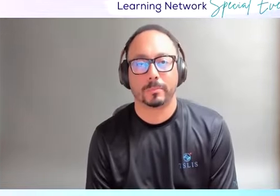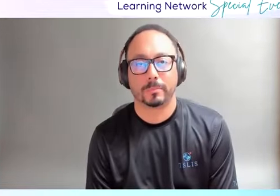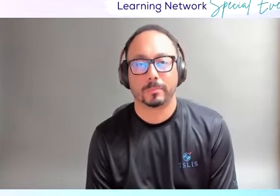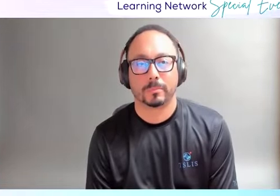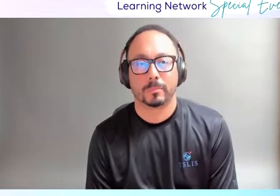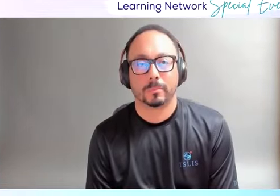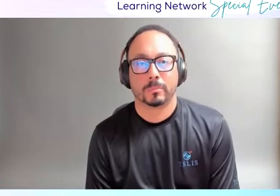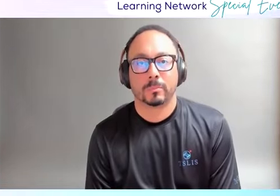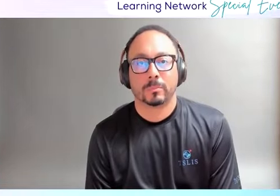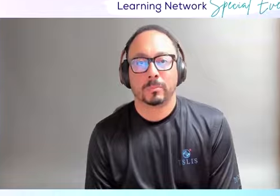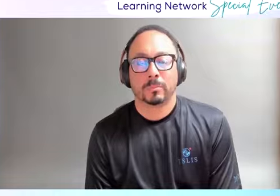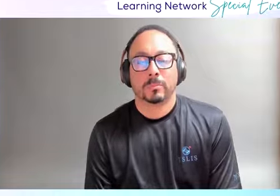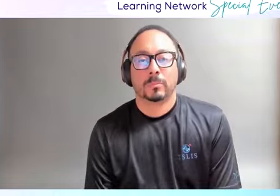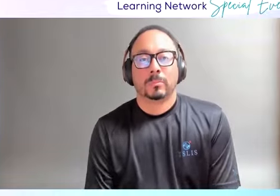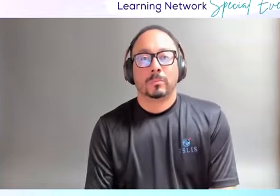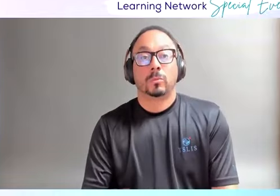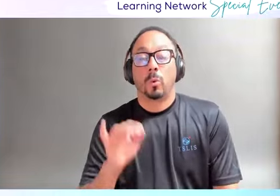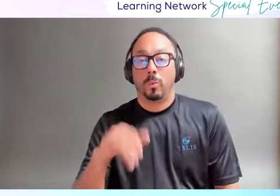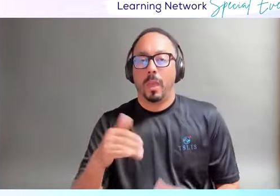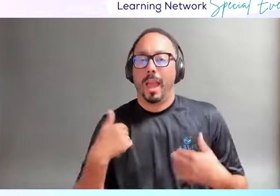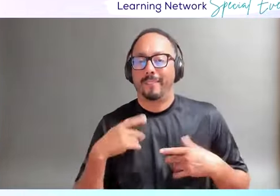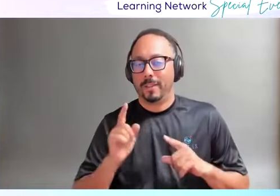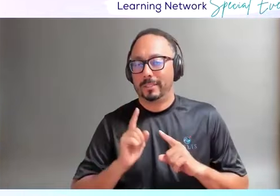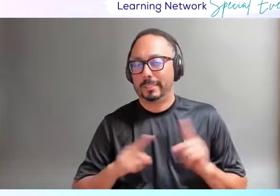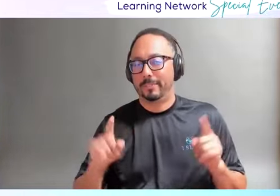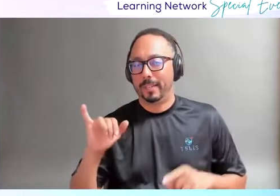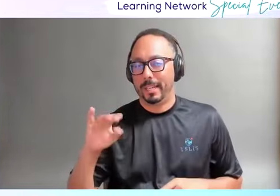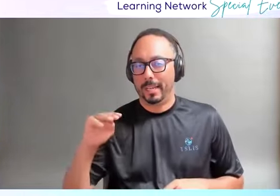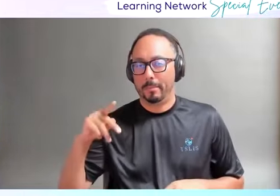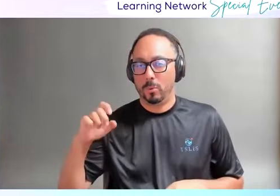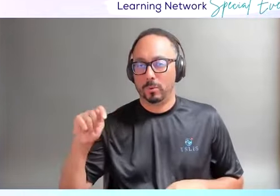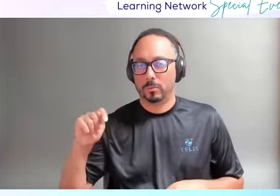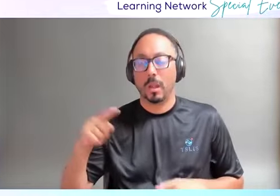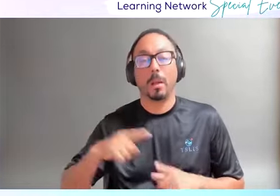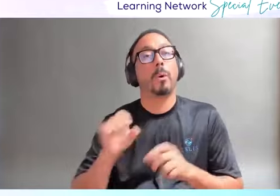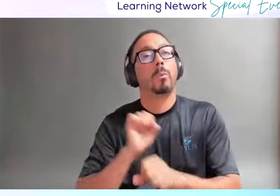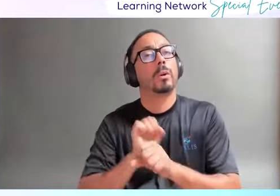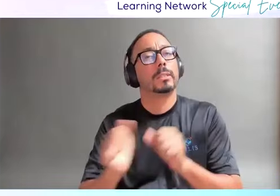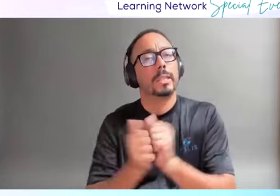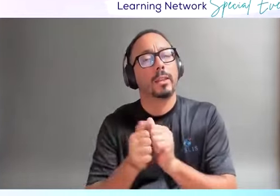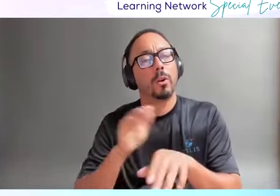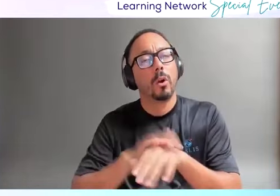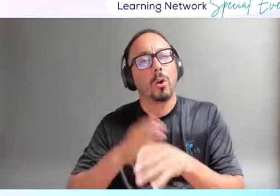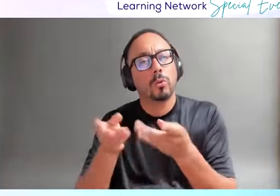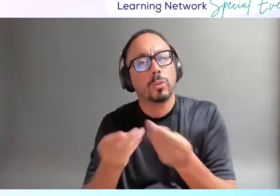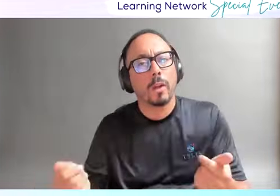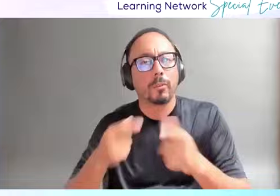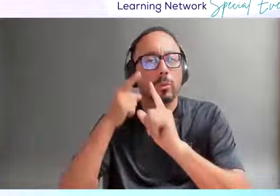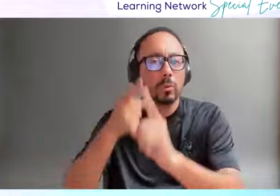import. So working together, though, on recovery goals and finding a lot of opportunities for cross-training